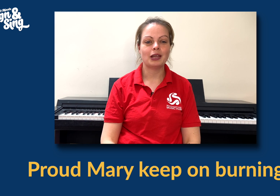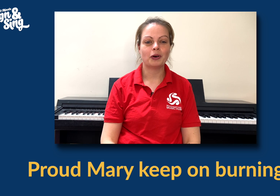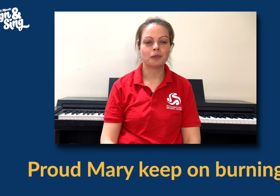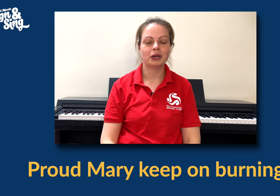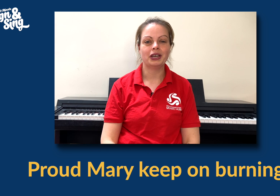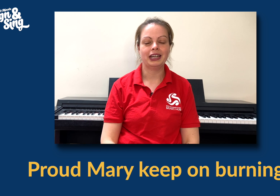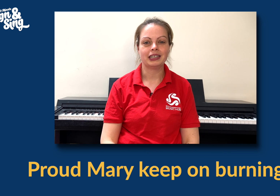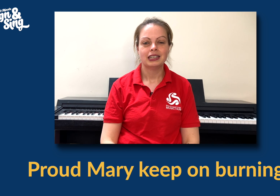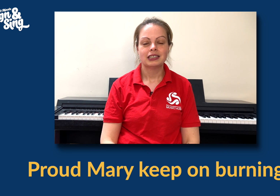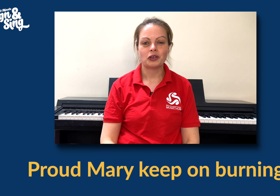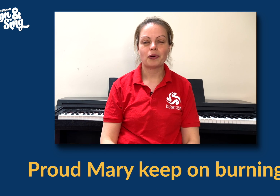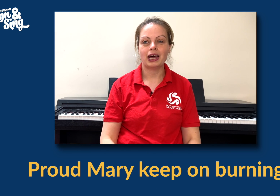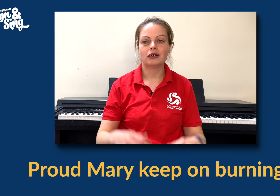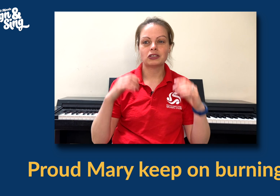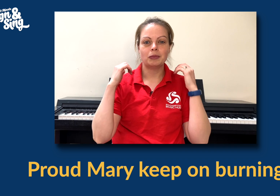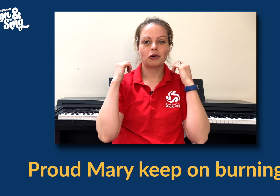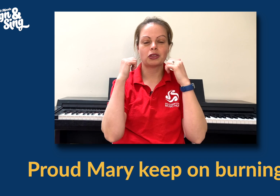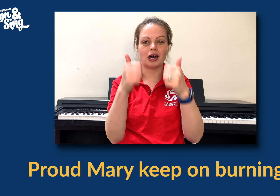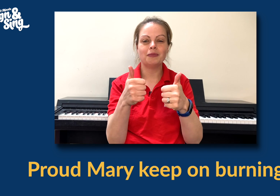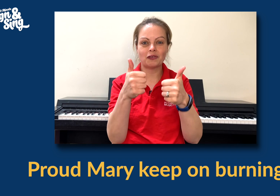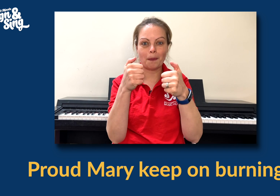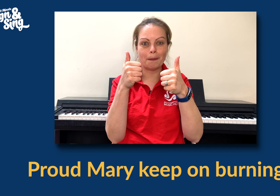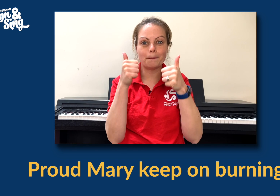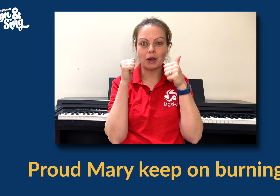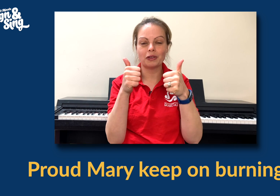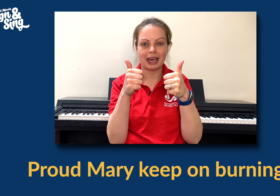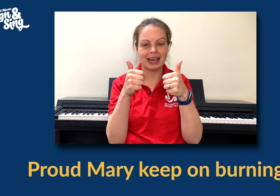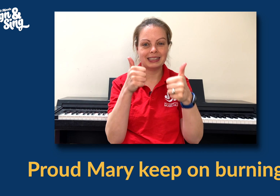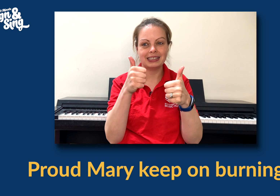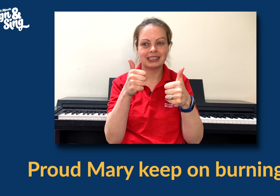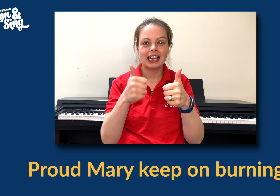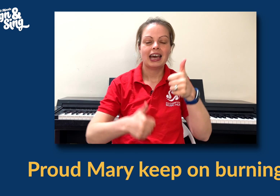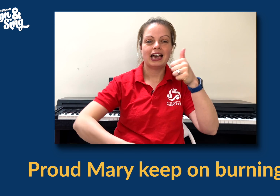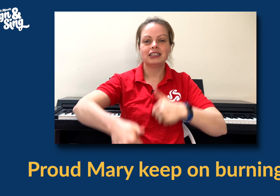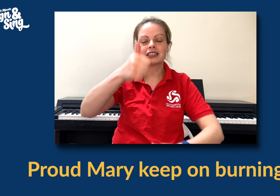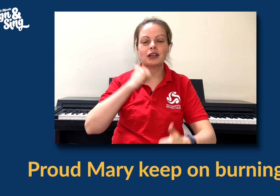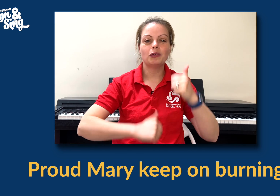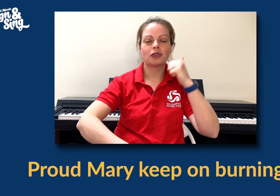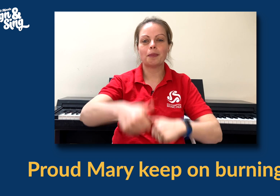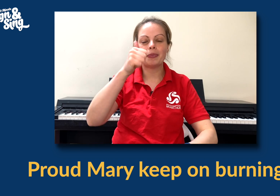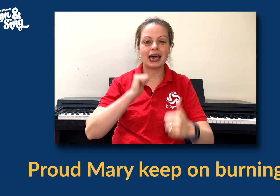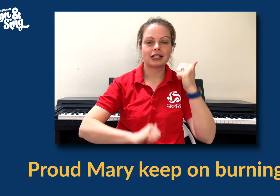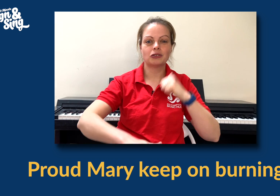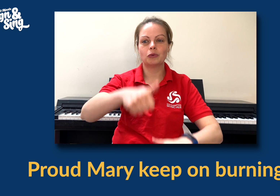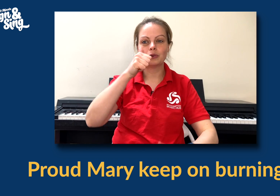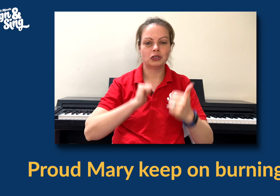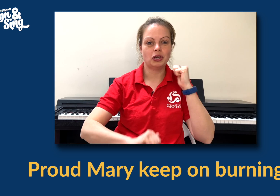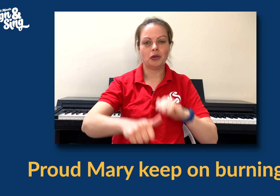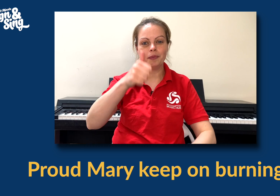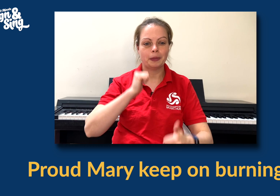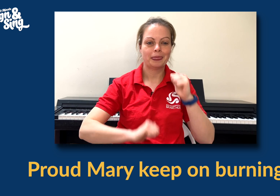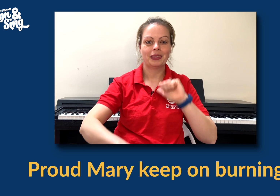Mary, keep on burning. So proud, show me your thumbs from both hands, and you're just going to move them back